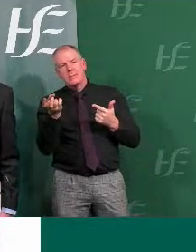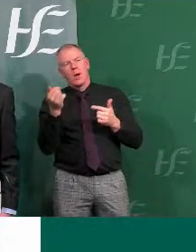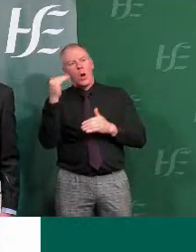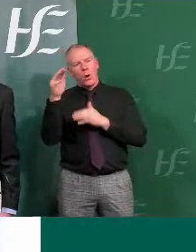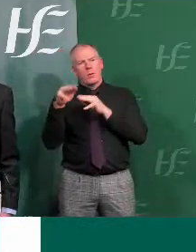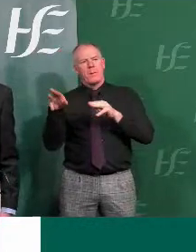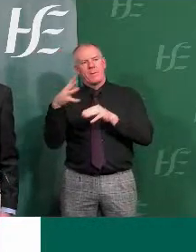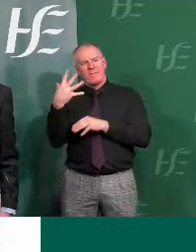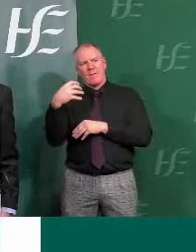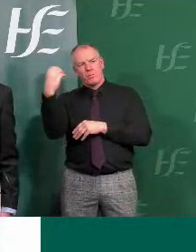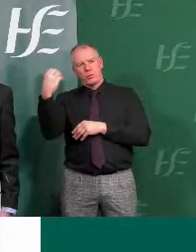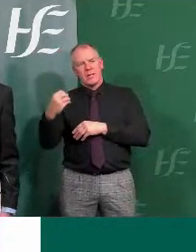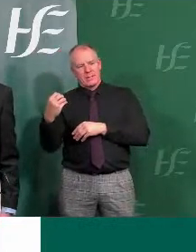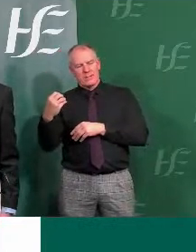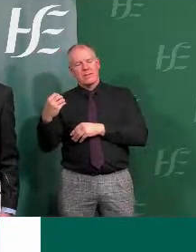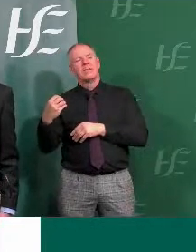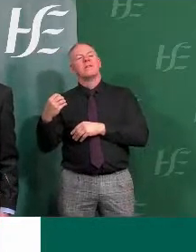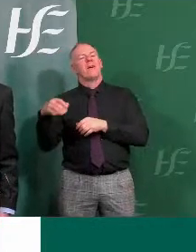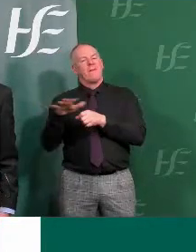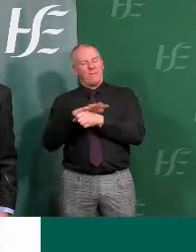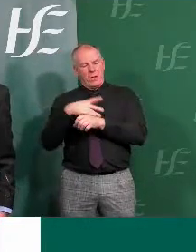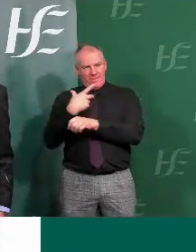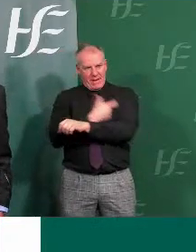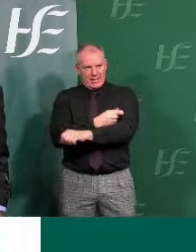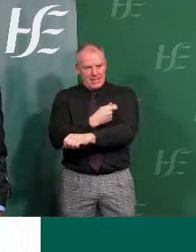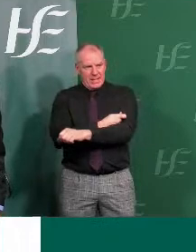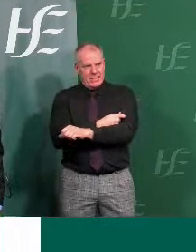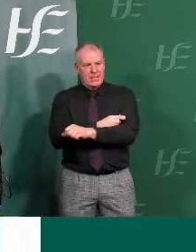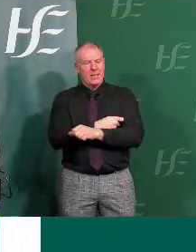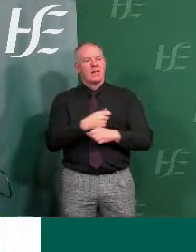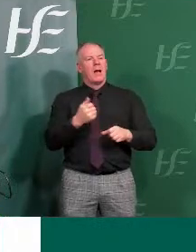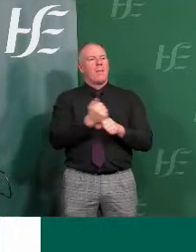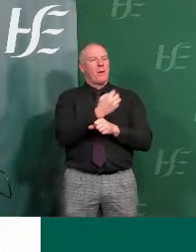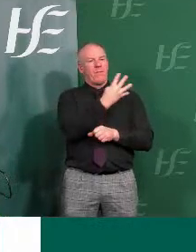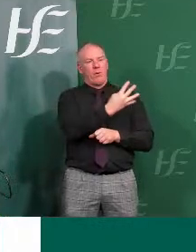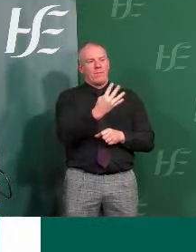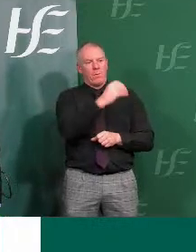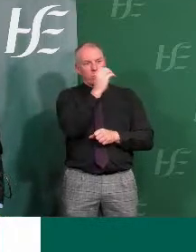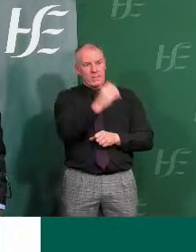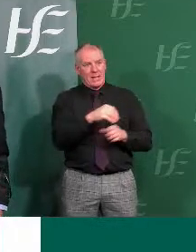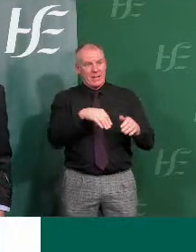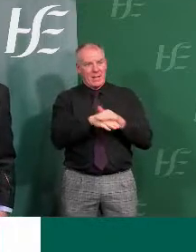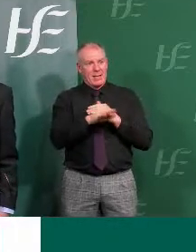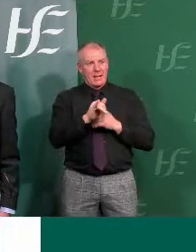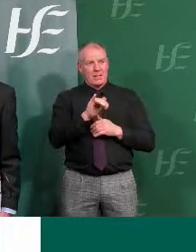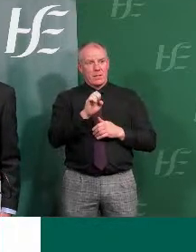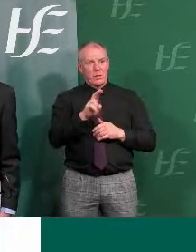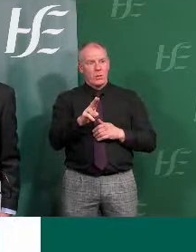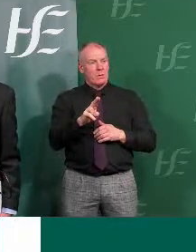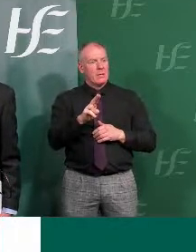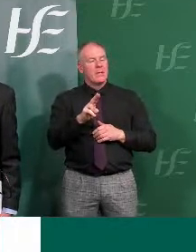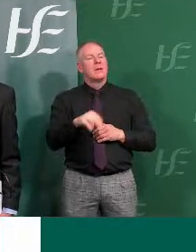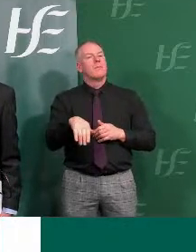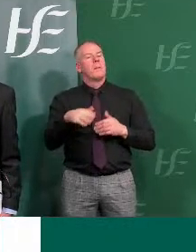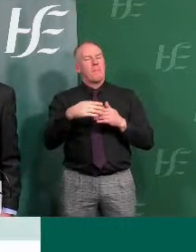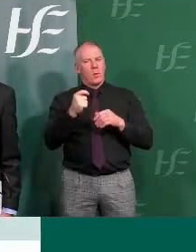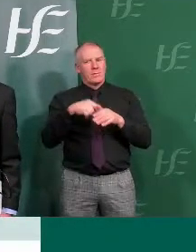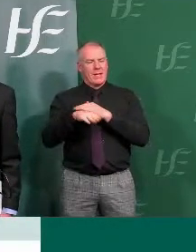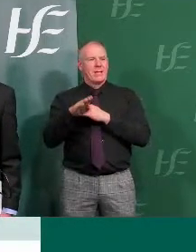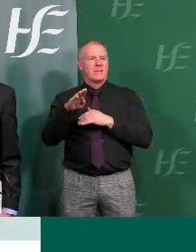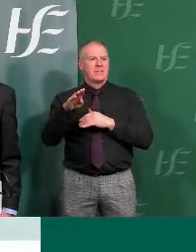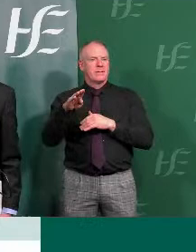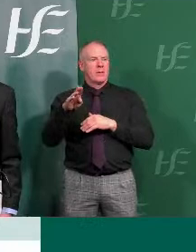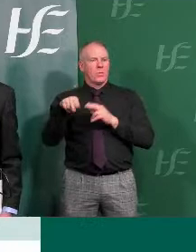population, 5% or thereabouts. So fully vaccinated people, about 44%. Admissions to ICU, no vaccination, 51%.